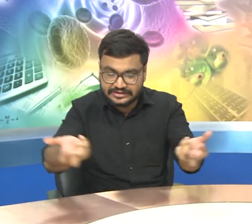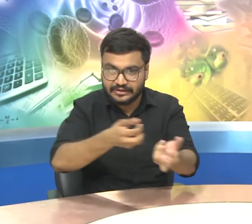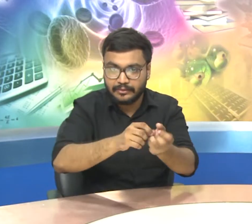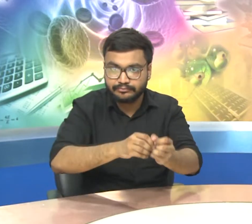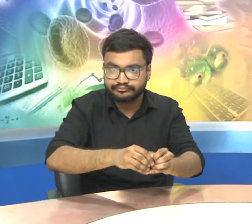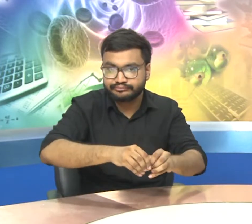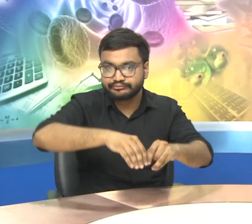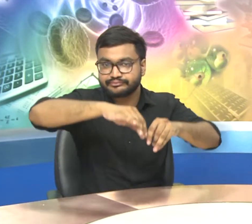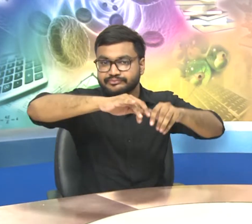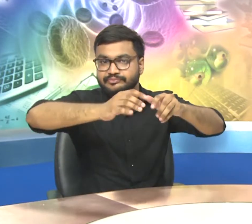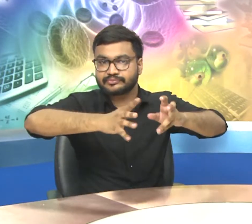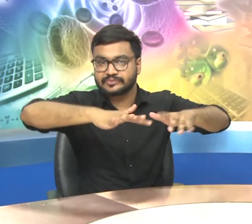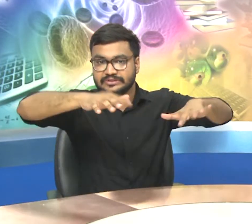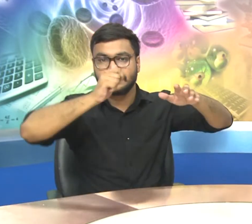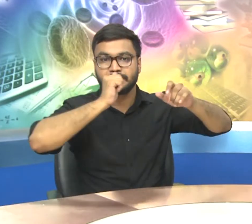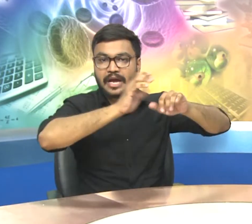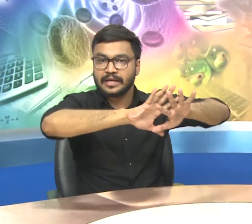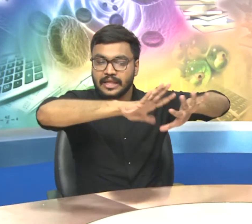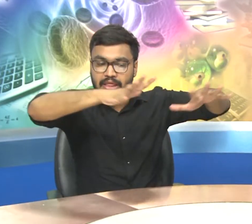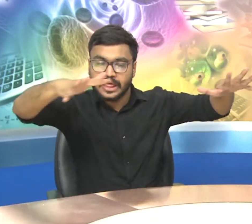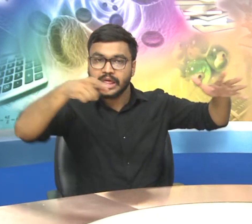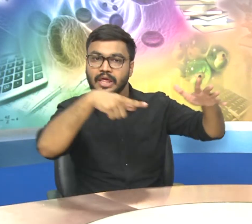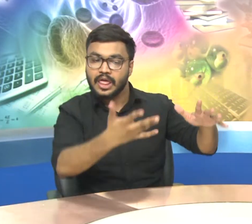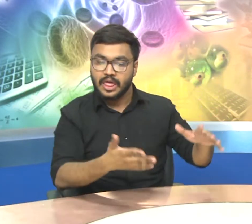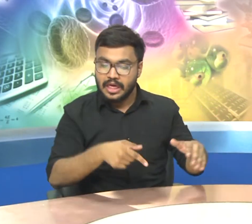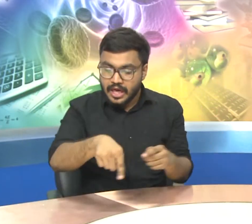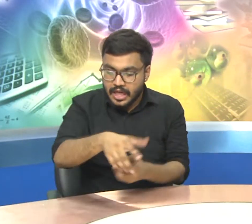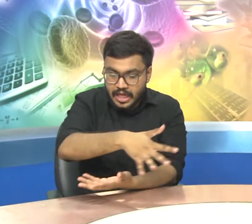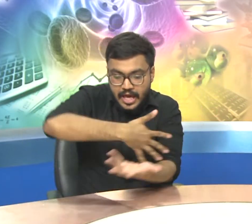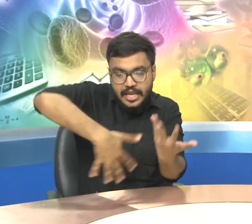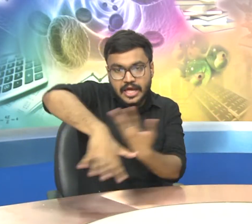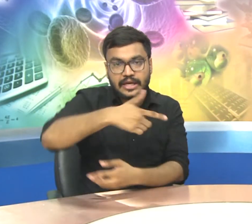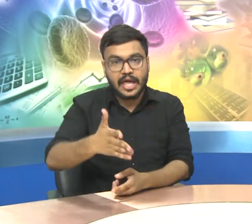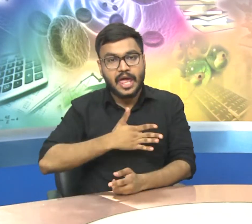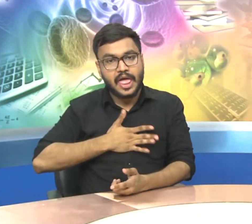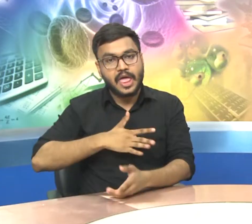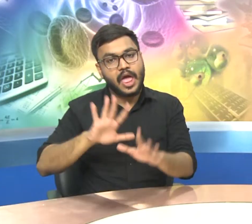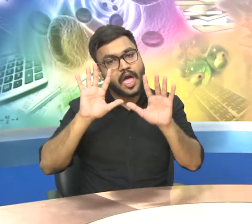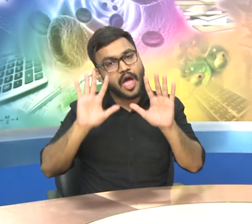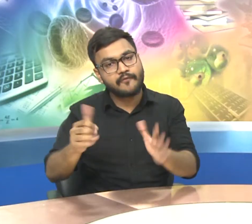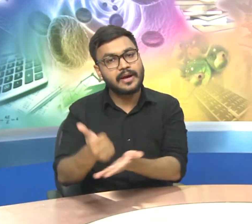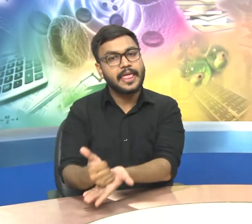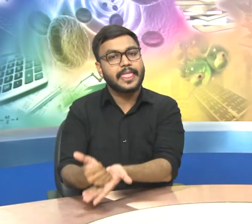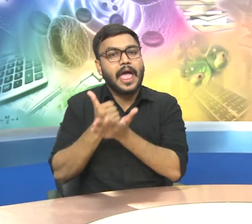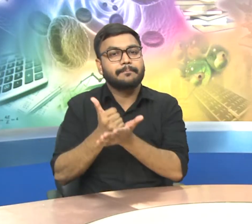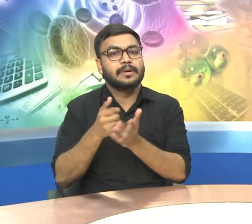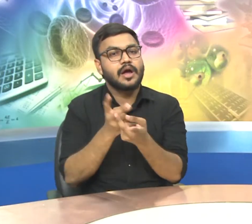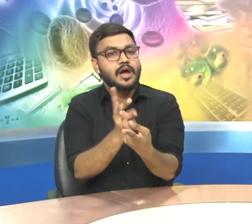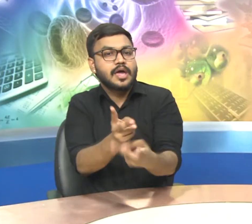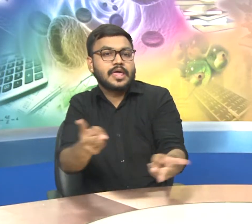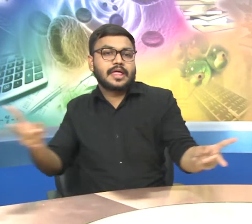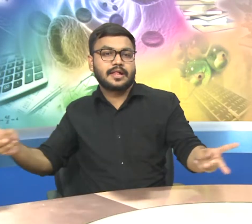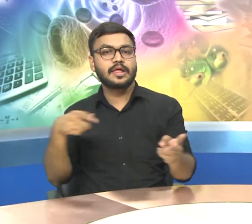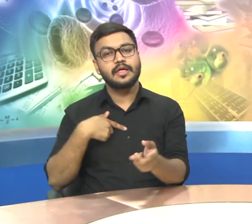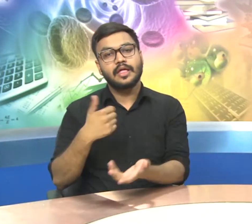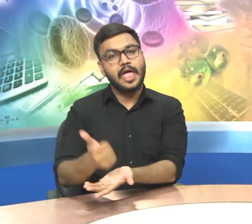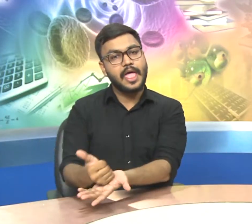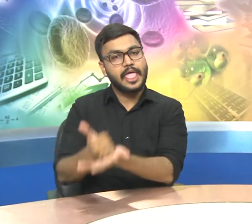They provide nutrients that help living organisms grow.